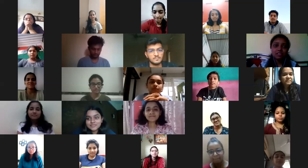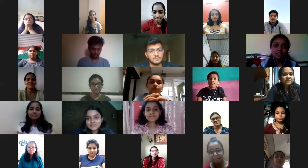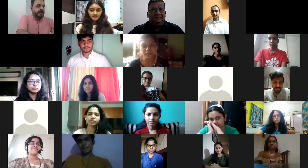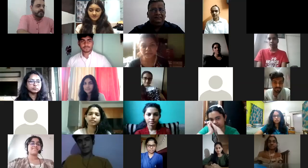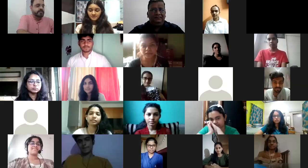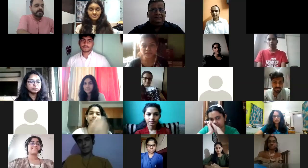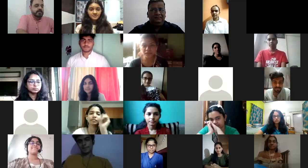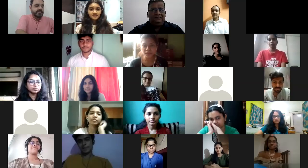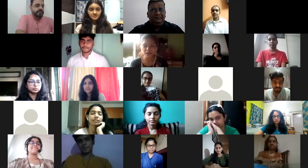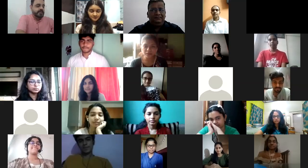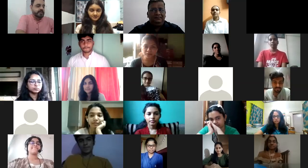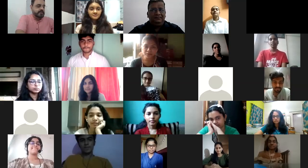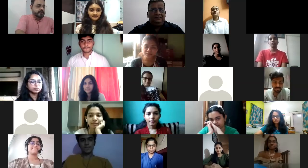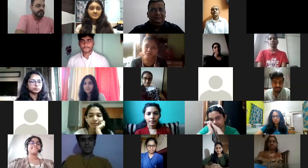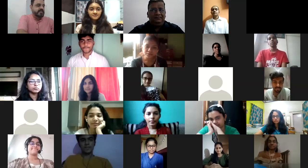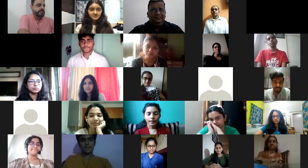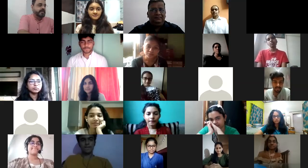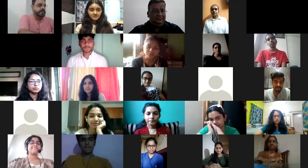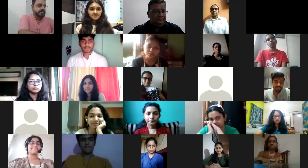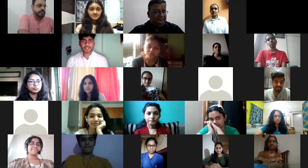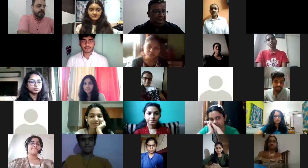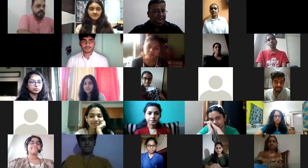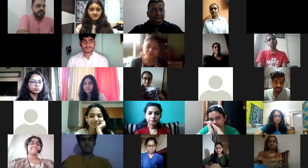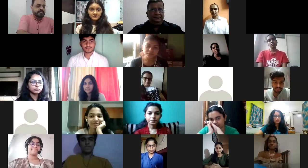part? Where we will just pick up some simple